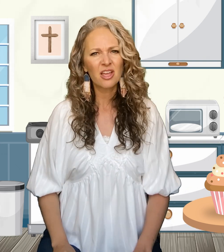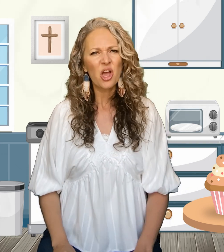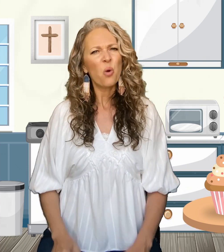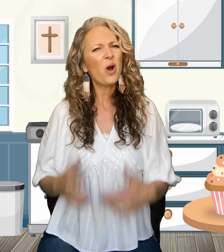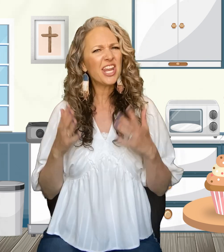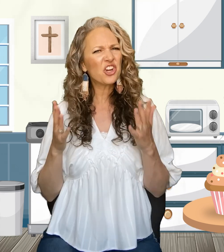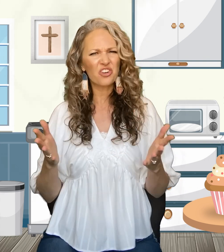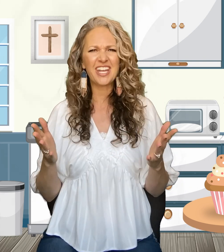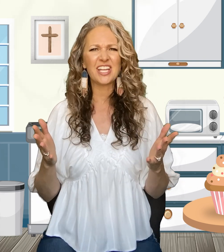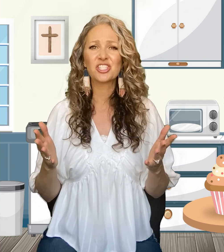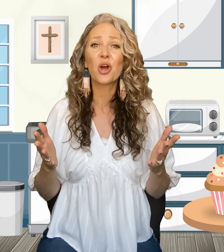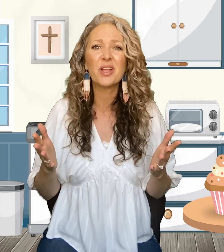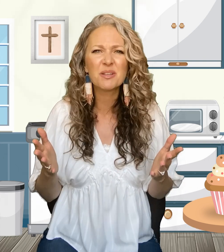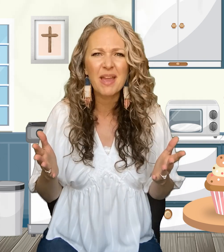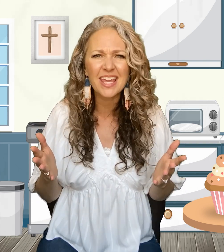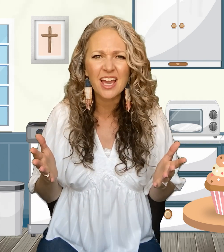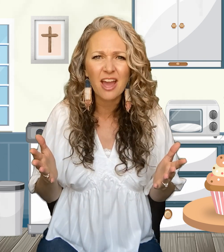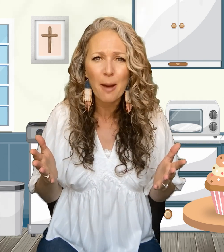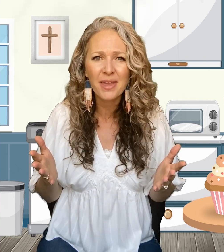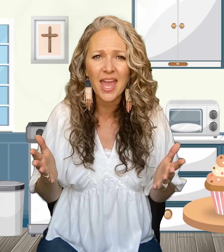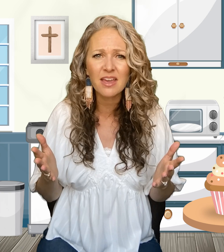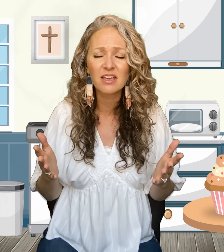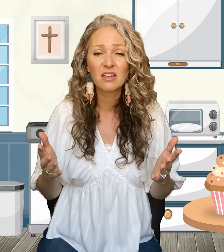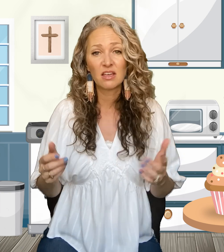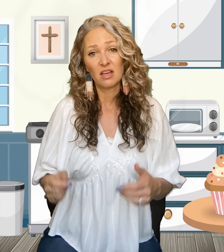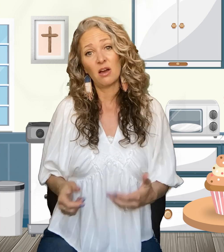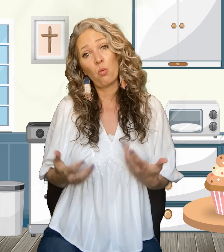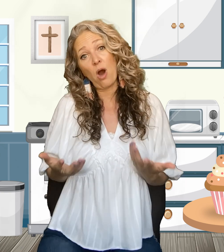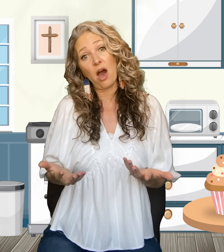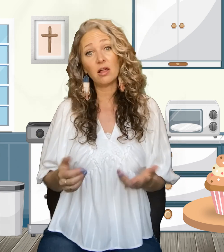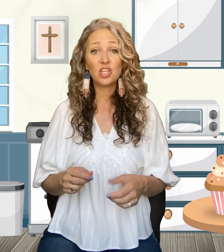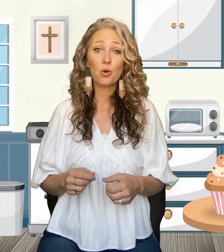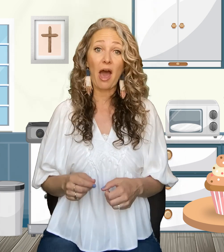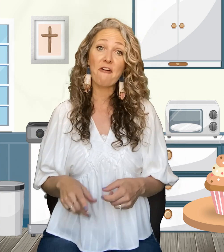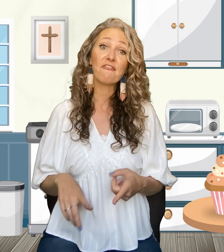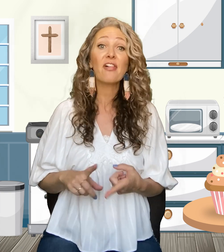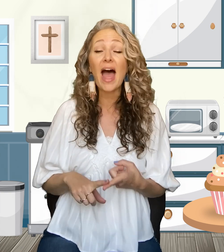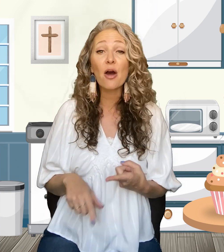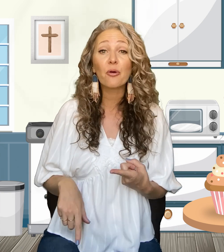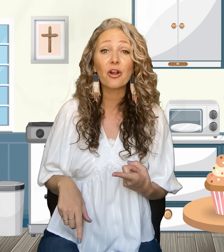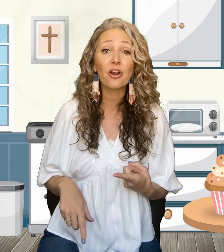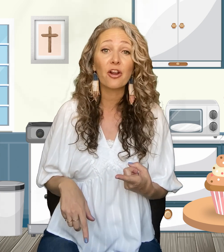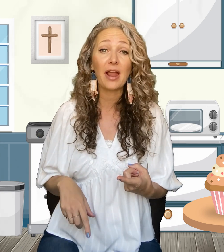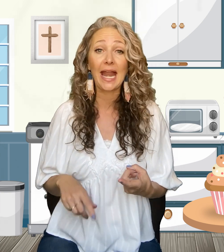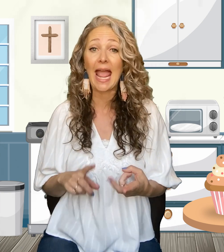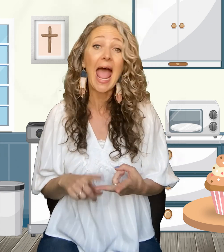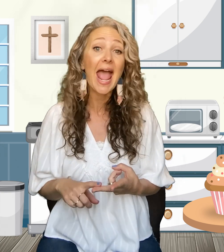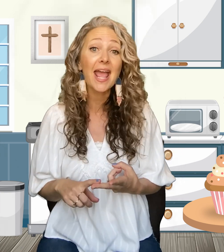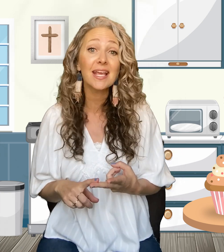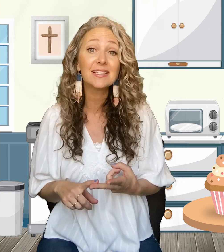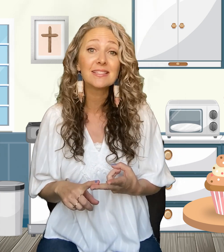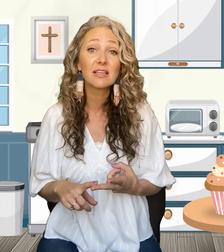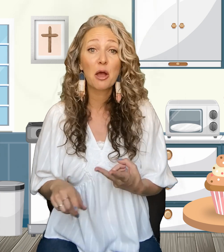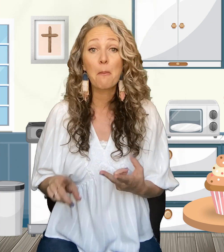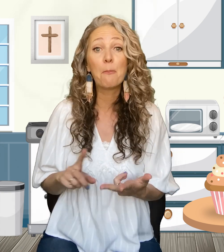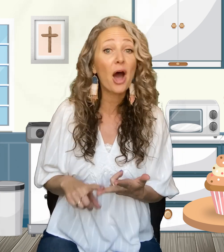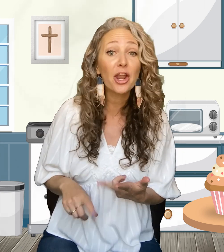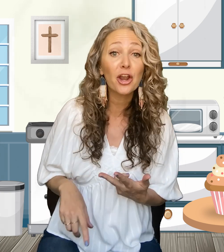What ingredients go into making a cupcake? Well, you have flour and eggs,